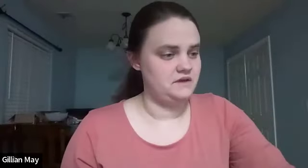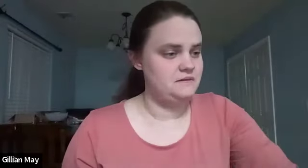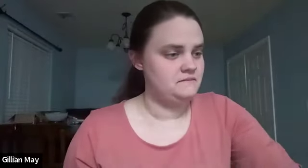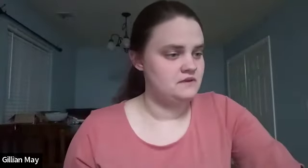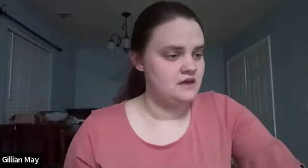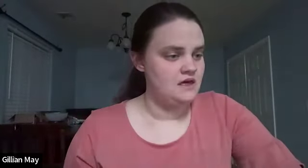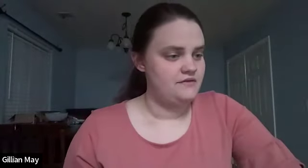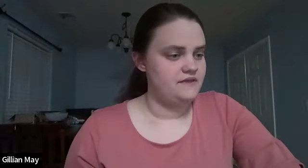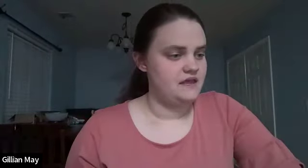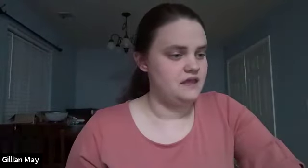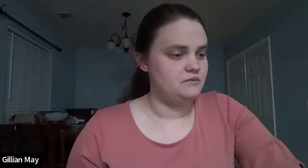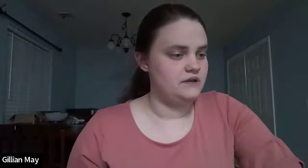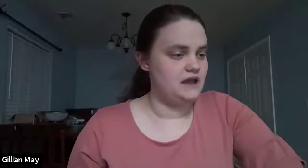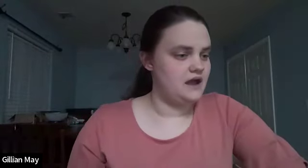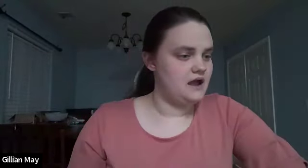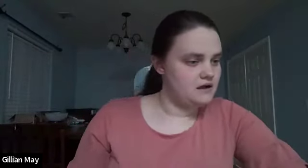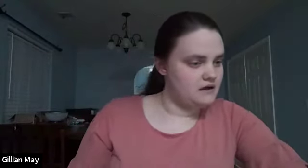Okay. Then we have